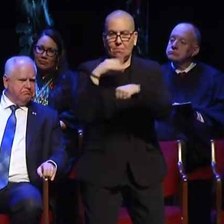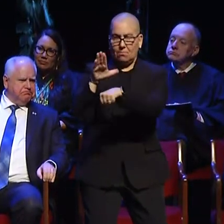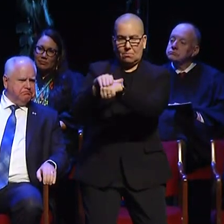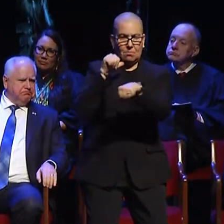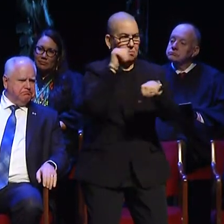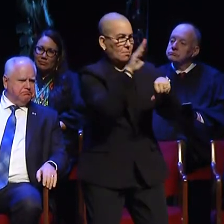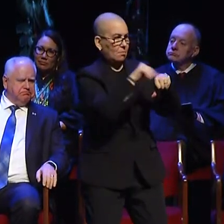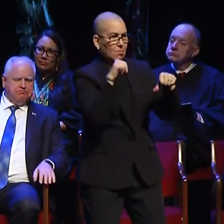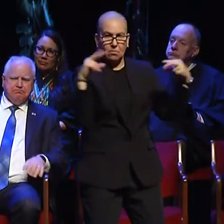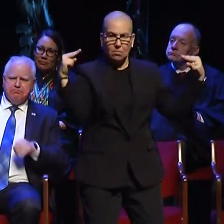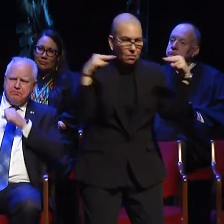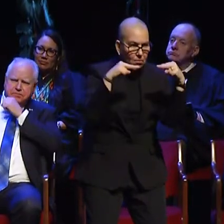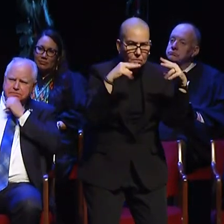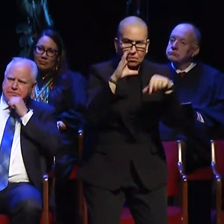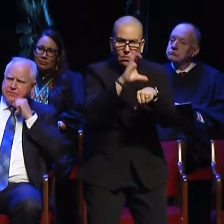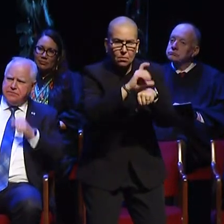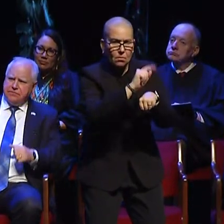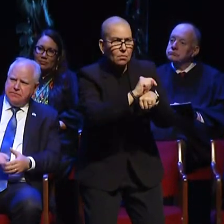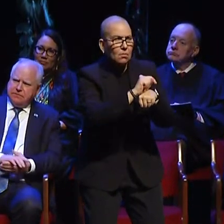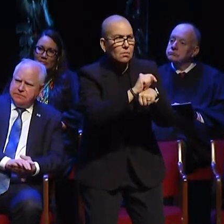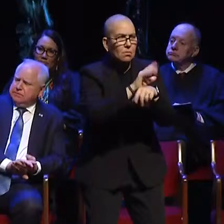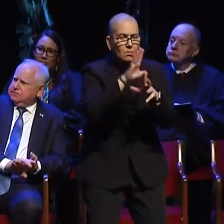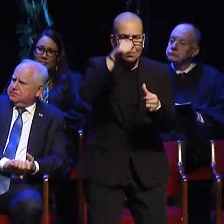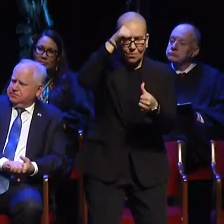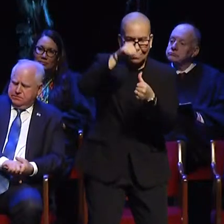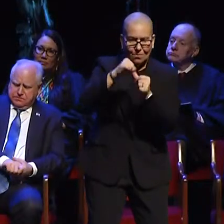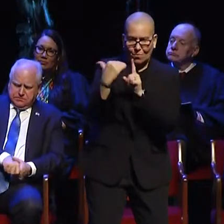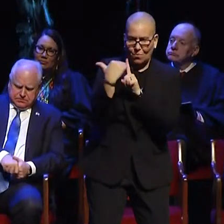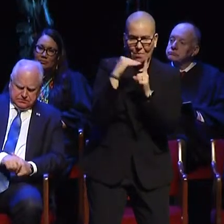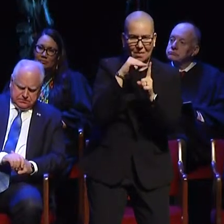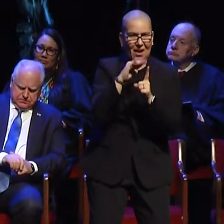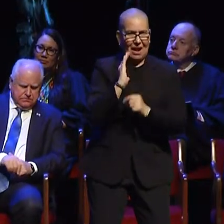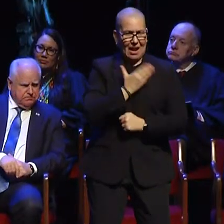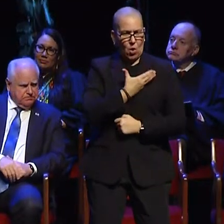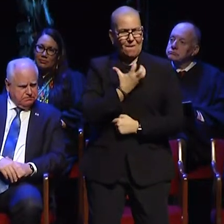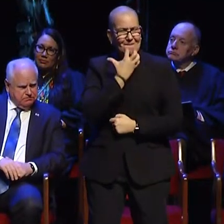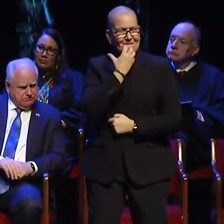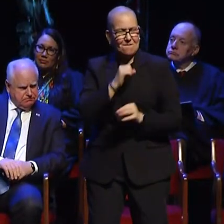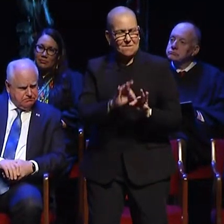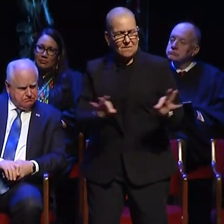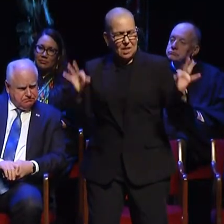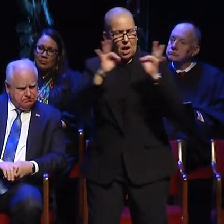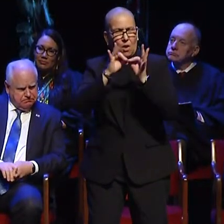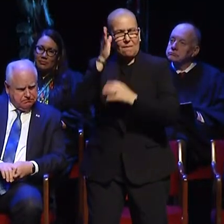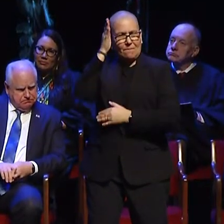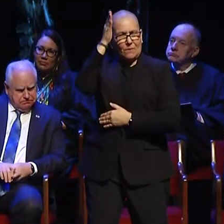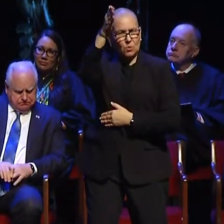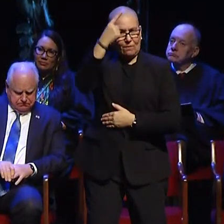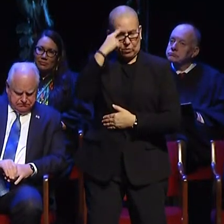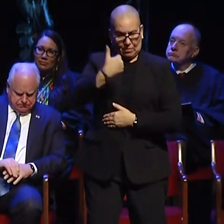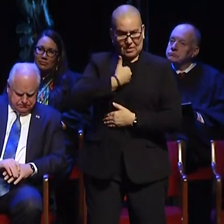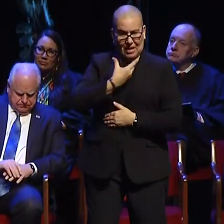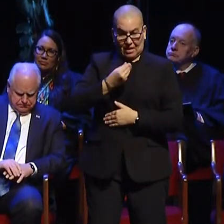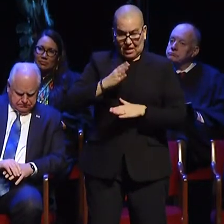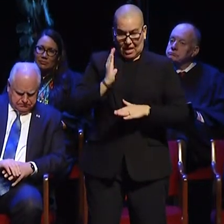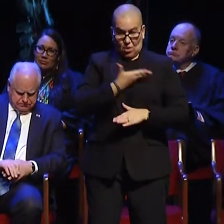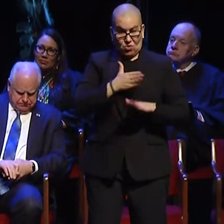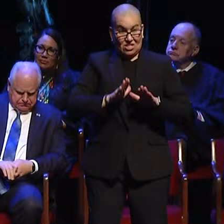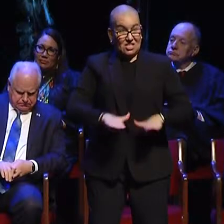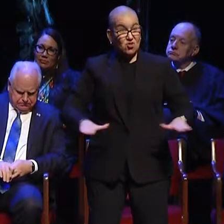to our values. We turn to the future that we want to build for ourselves and for our children.